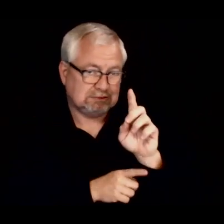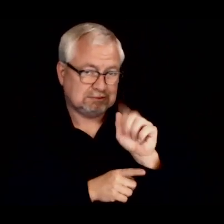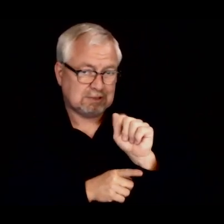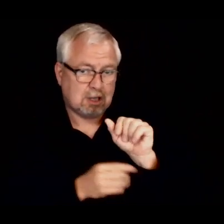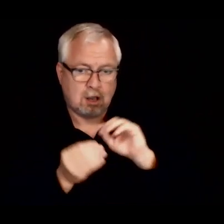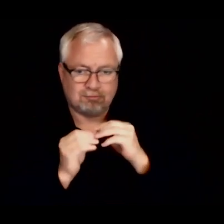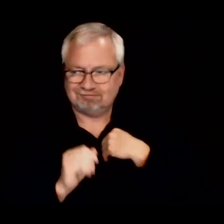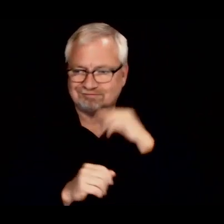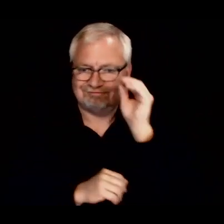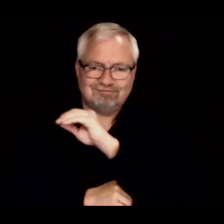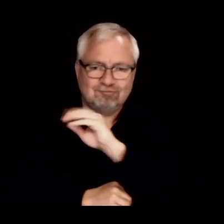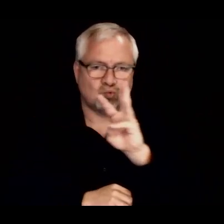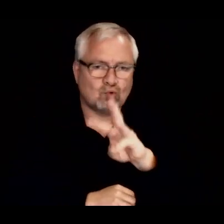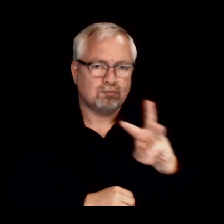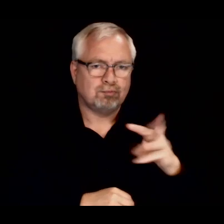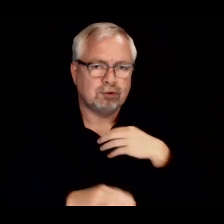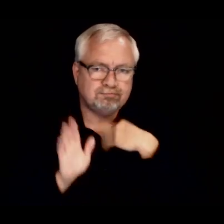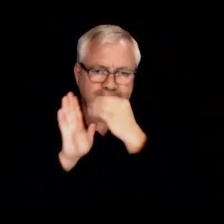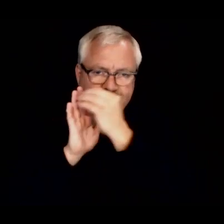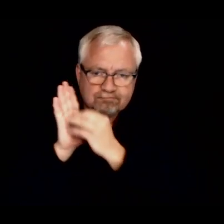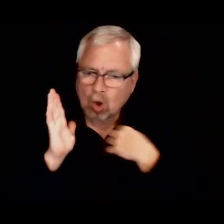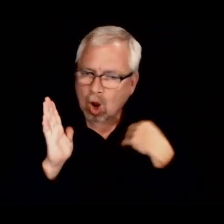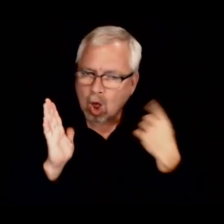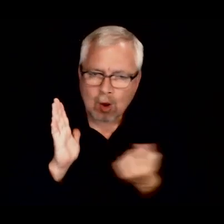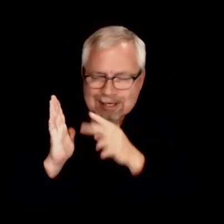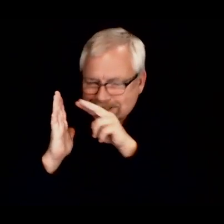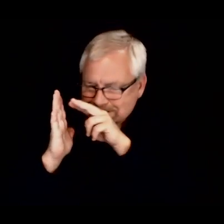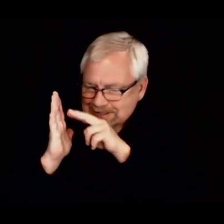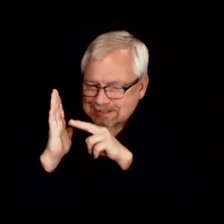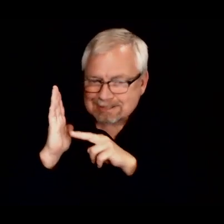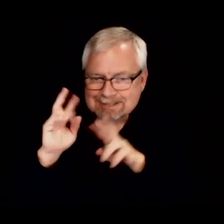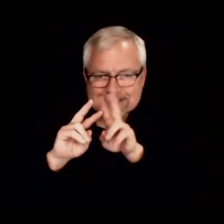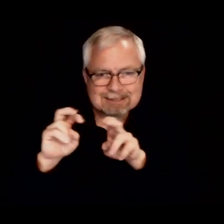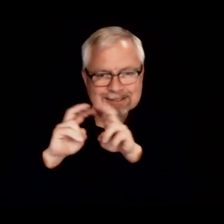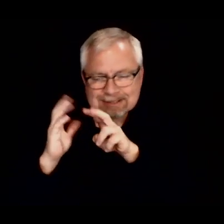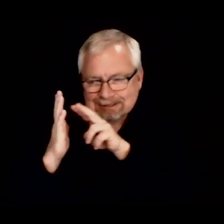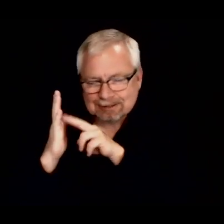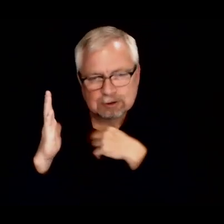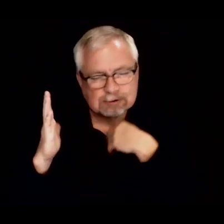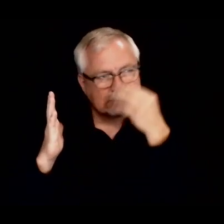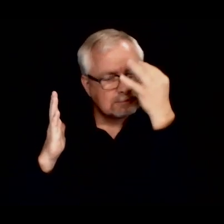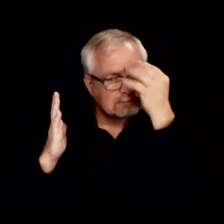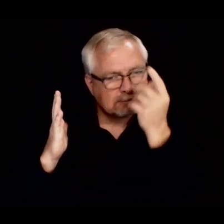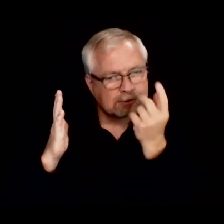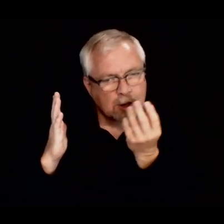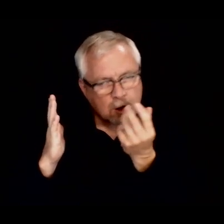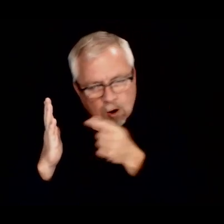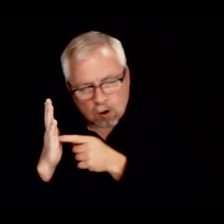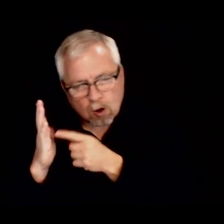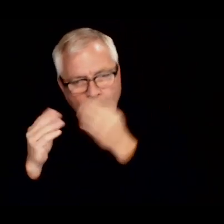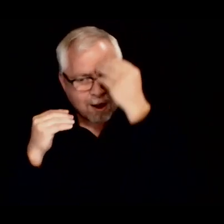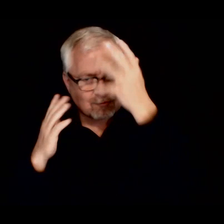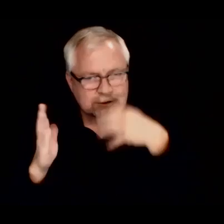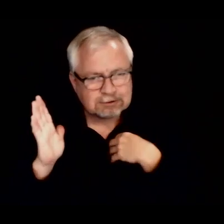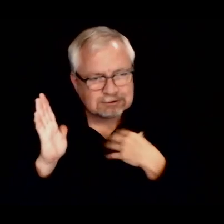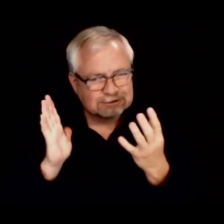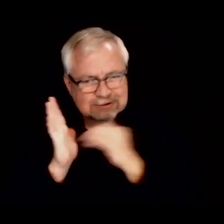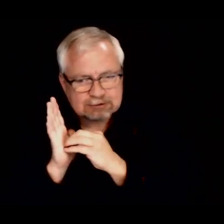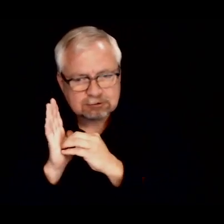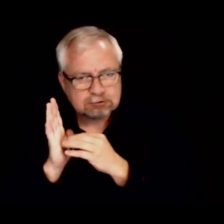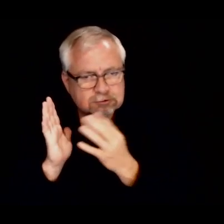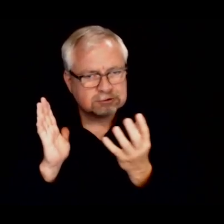our data and working to make sure the data on our website are understandable and that we're including information that best represents the situation in